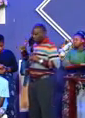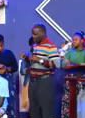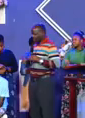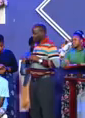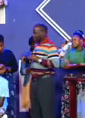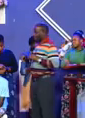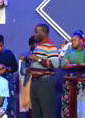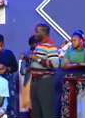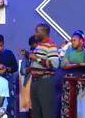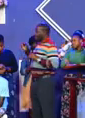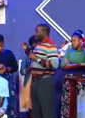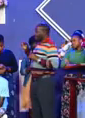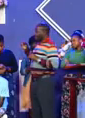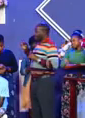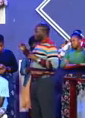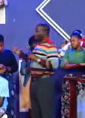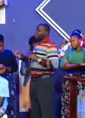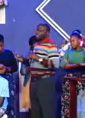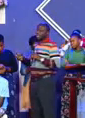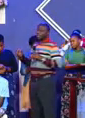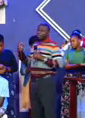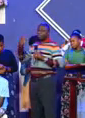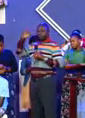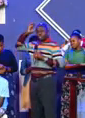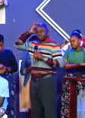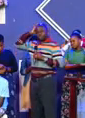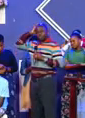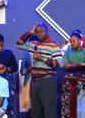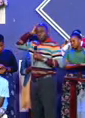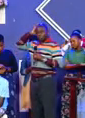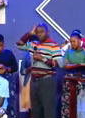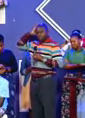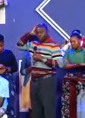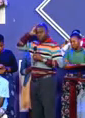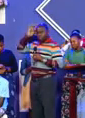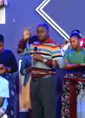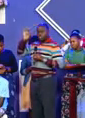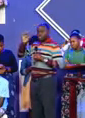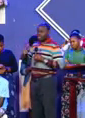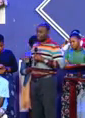was a scan that checks the skull. Ne bamusanga mu clots ku bwongo.